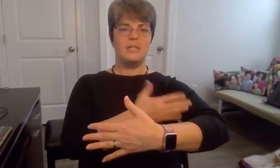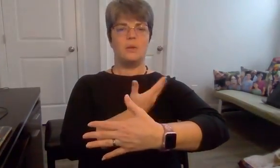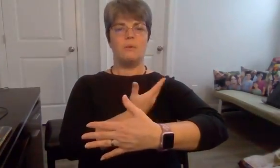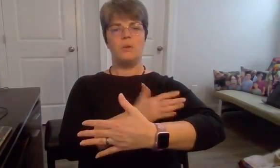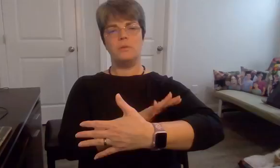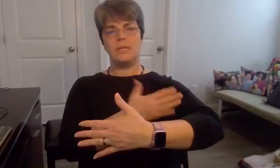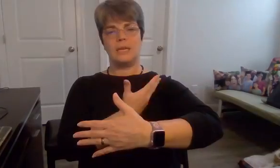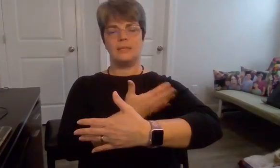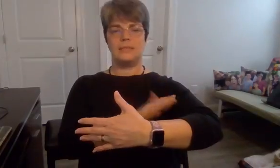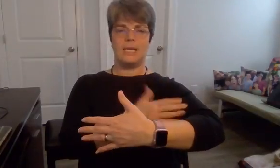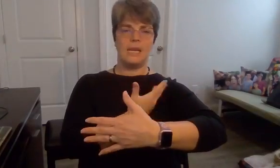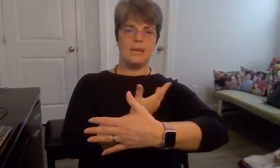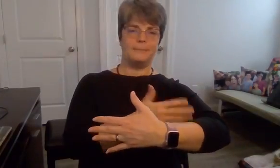So music and sing.